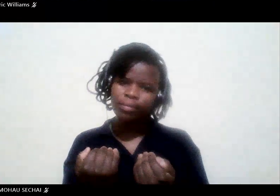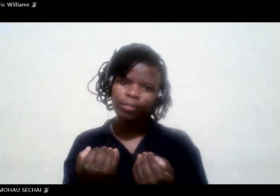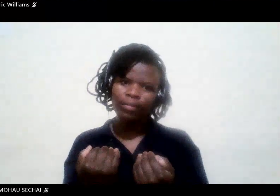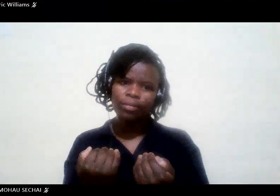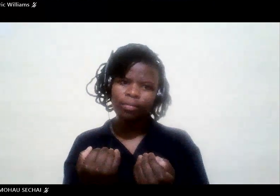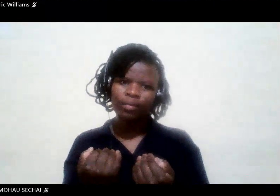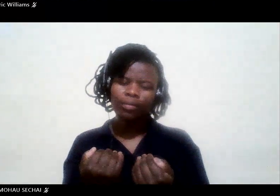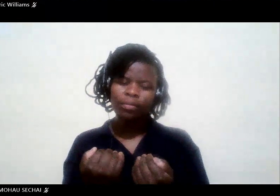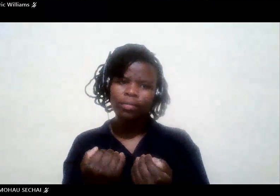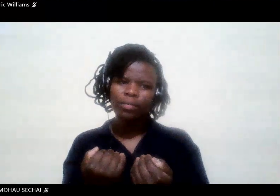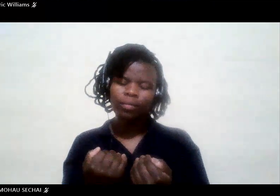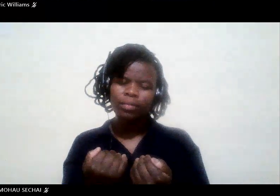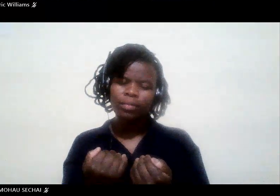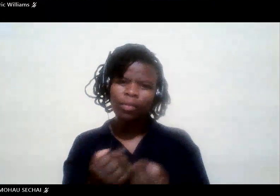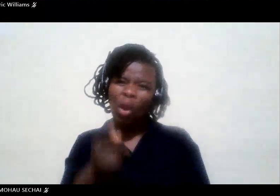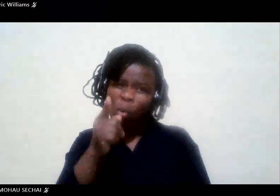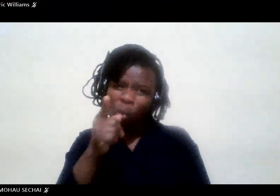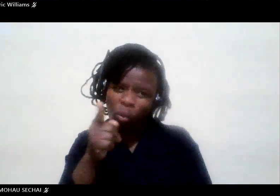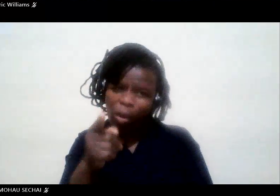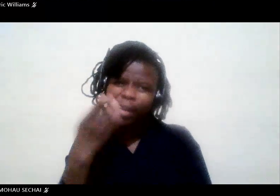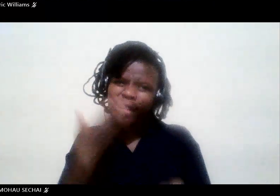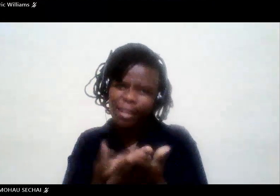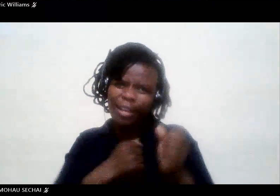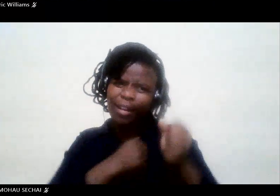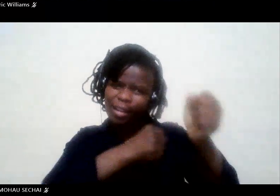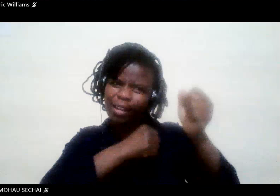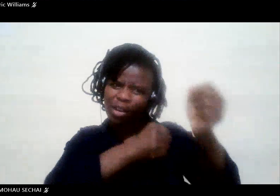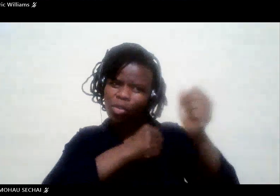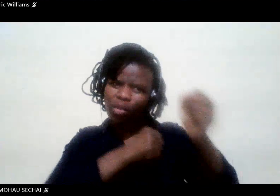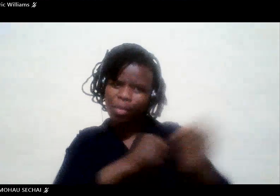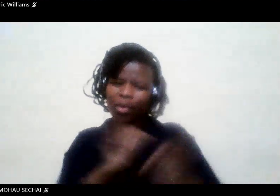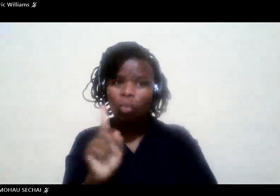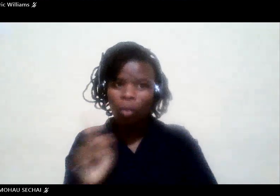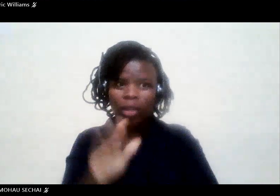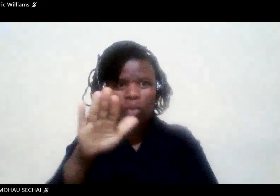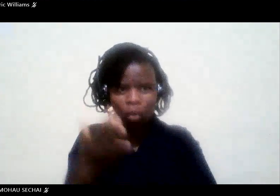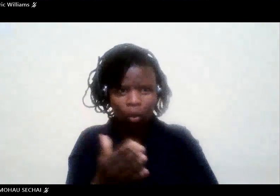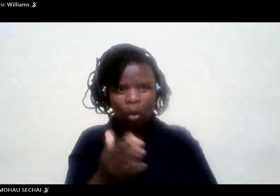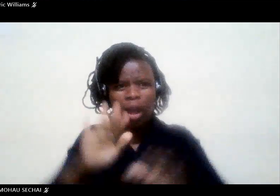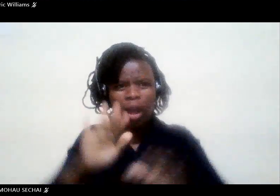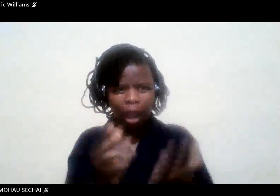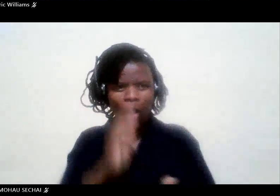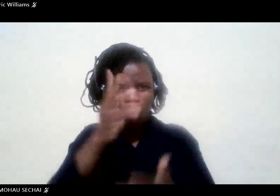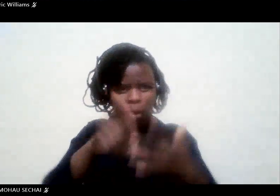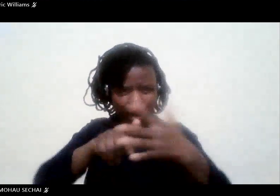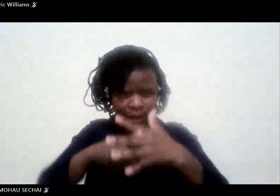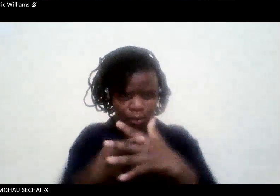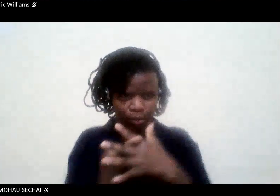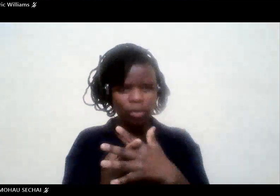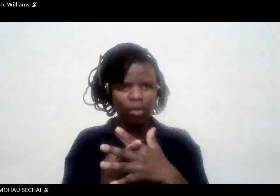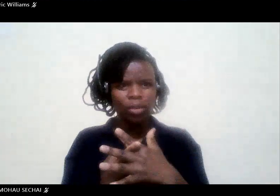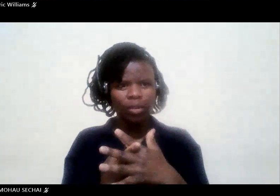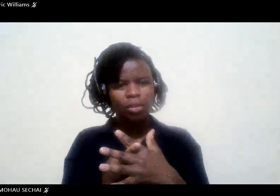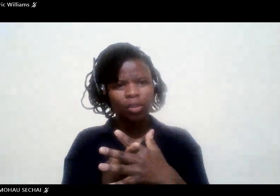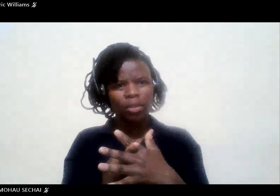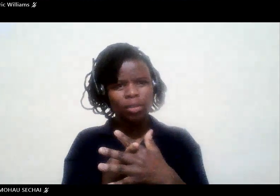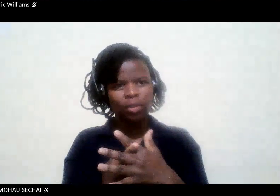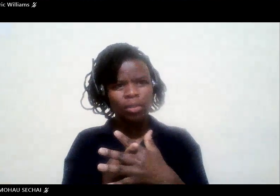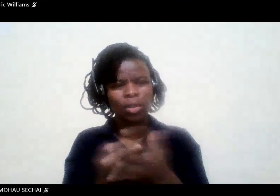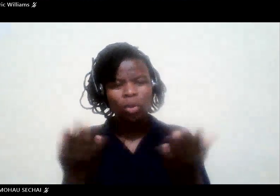what would you recommend, or how would you respond in a